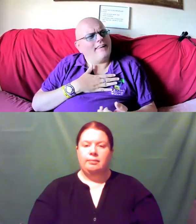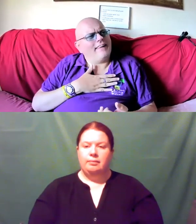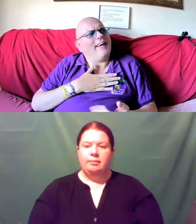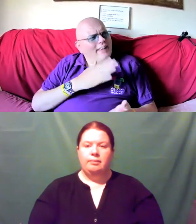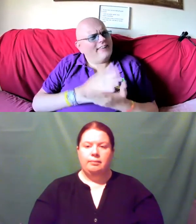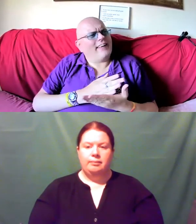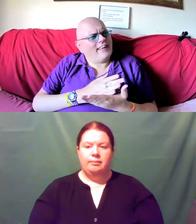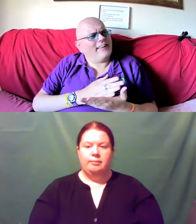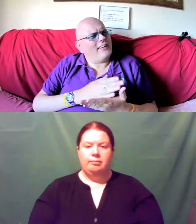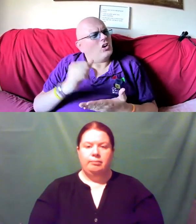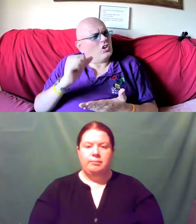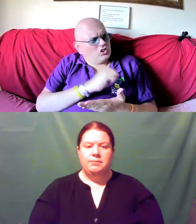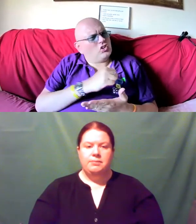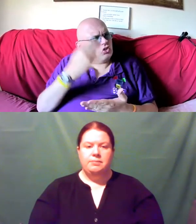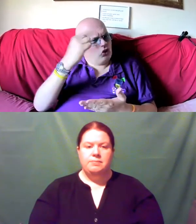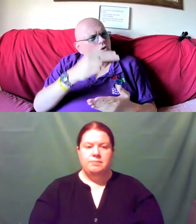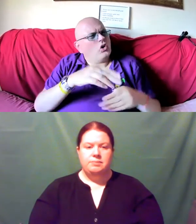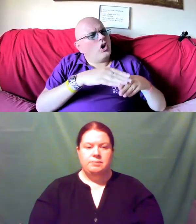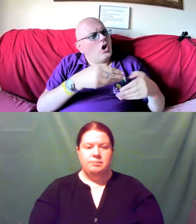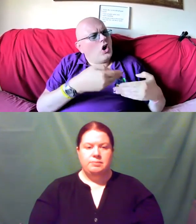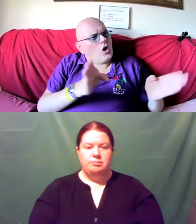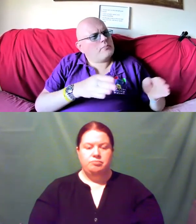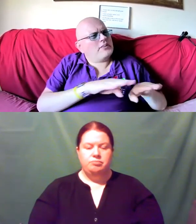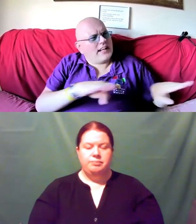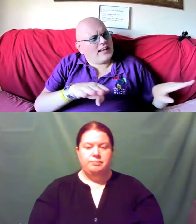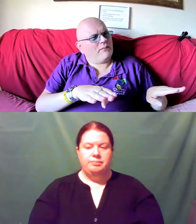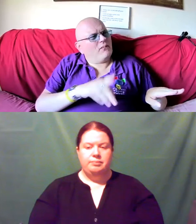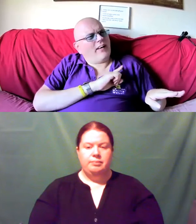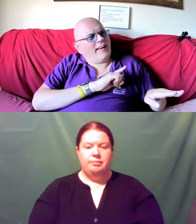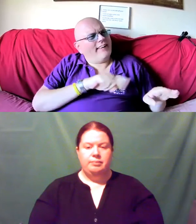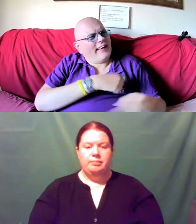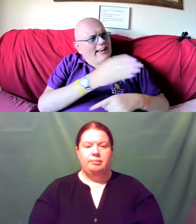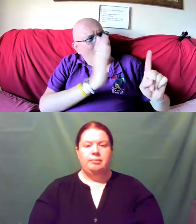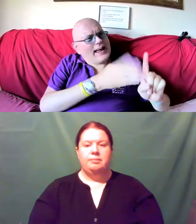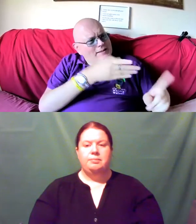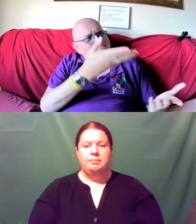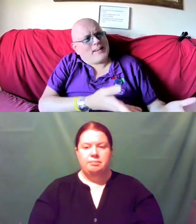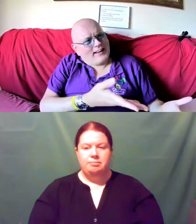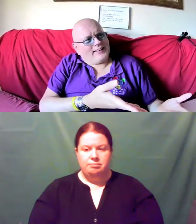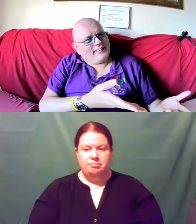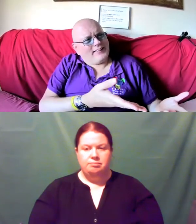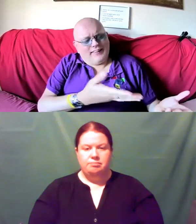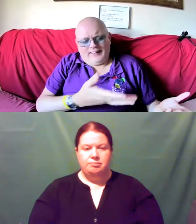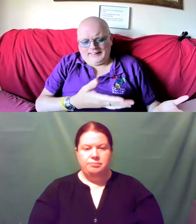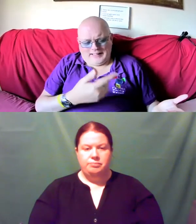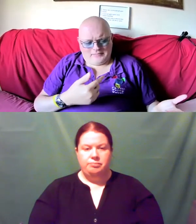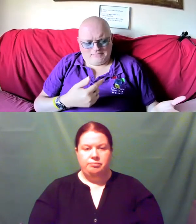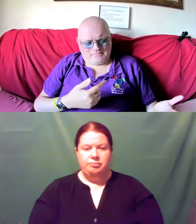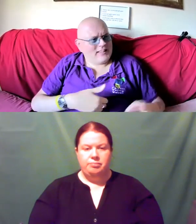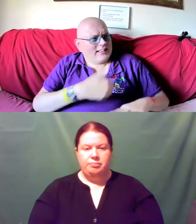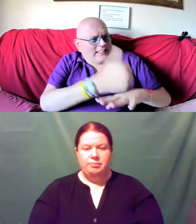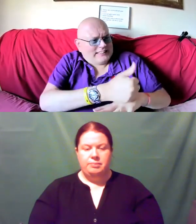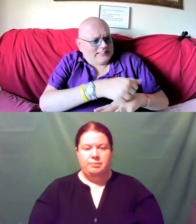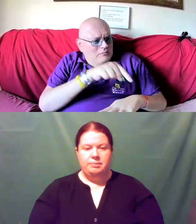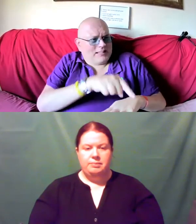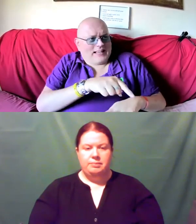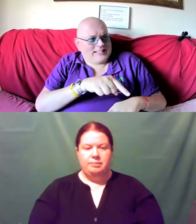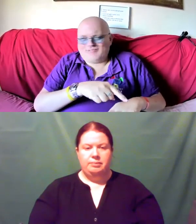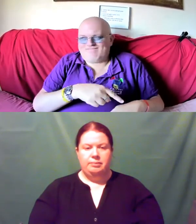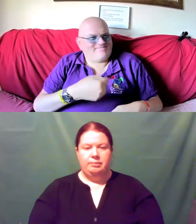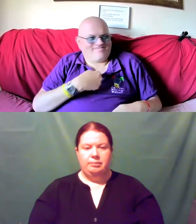I think that's what we should call it, because that's a statement of our intention. And that's how it got its name. So I don't take credit for setting up Open Table. It wasn't my